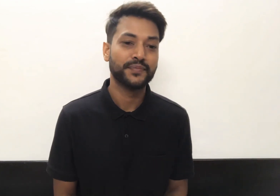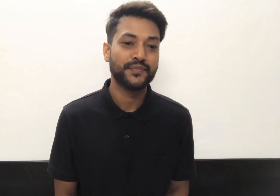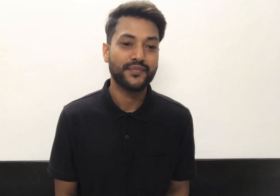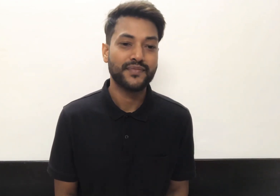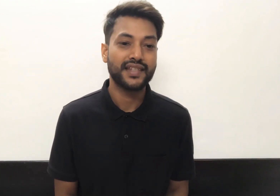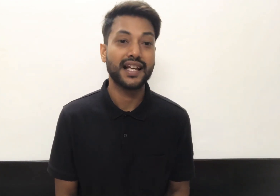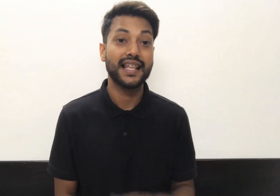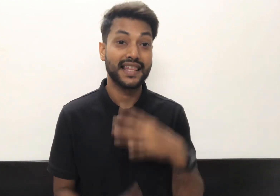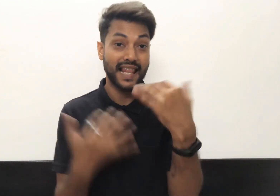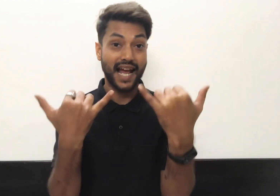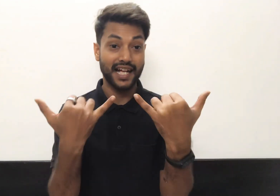Now,